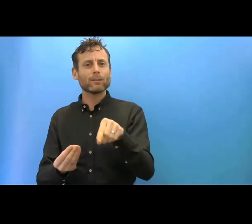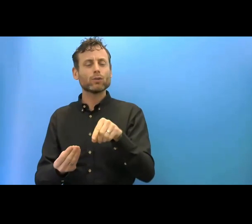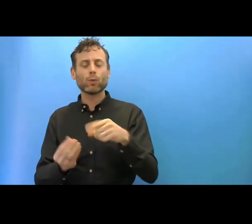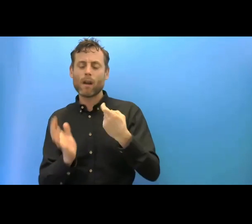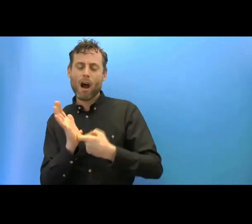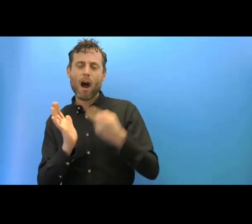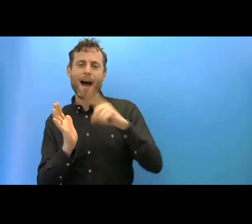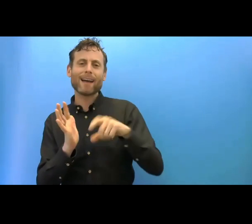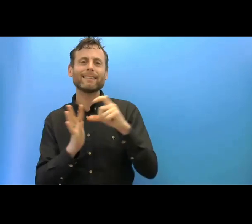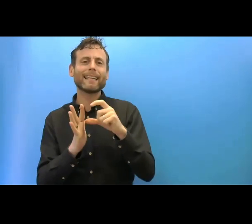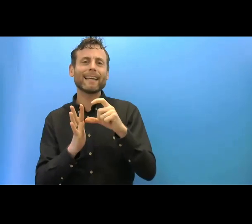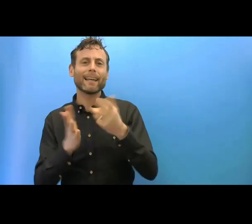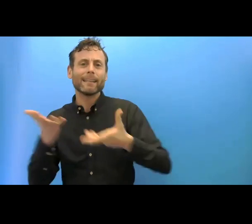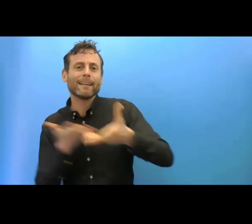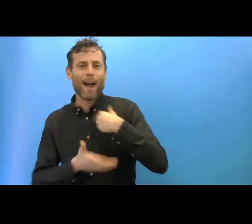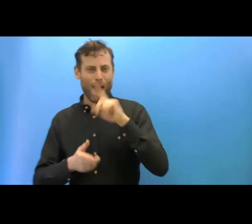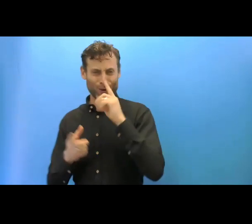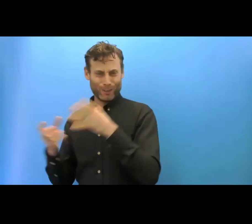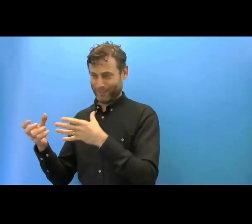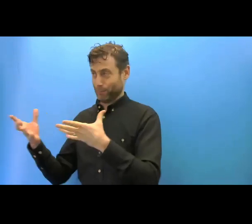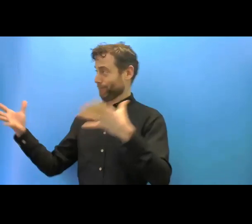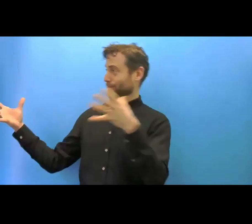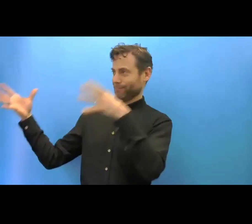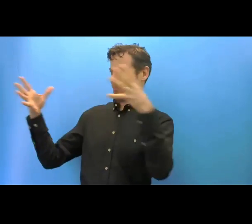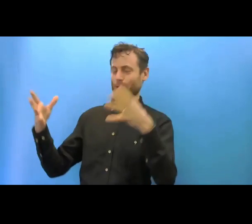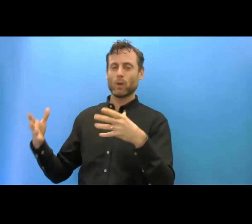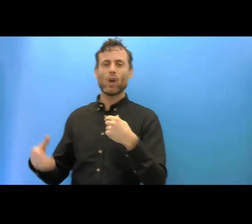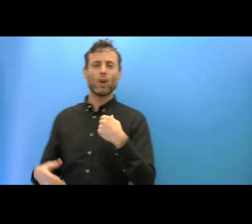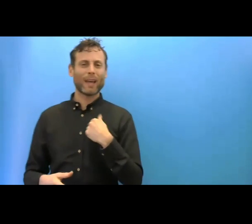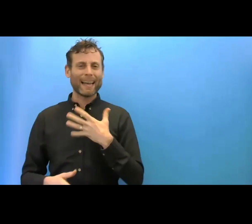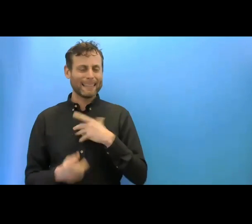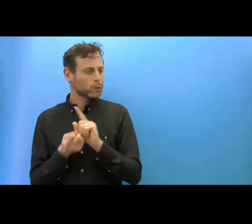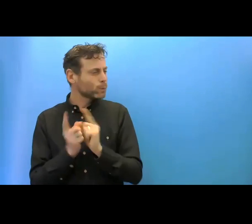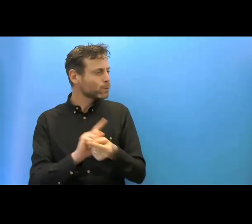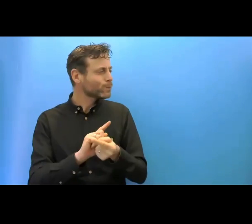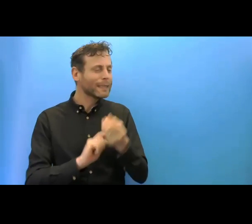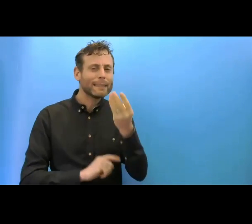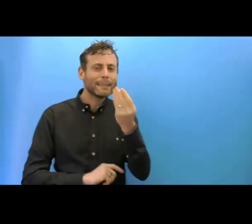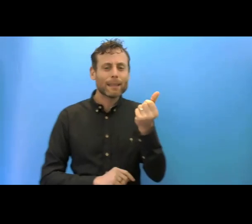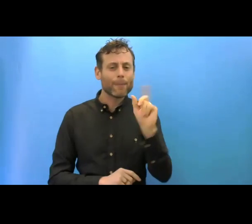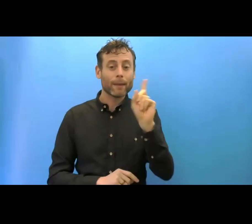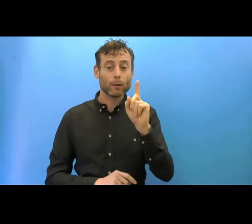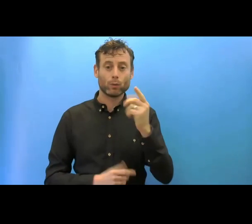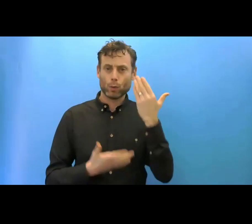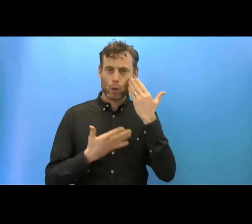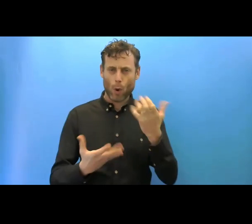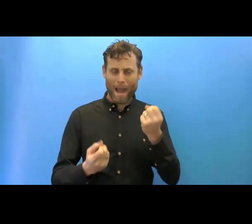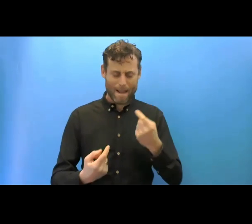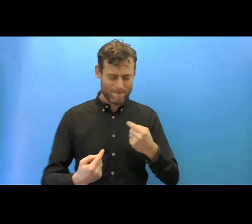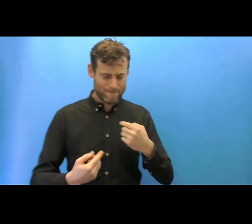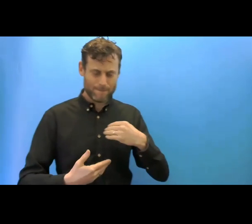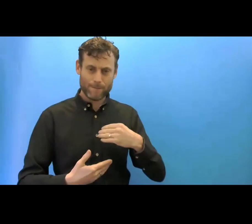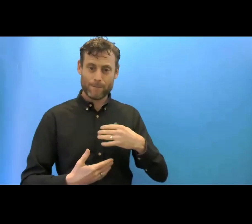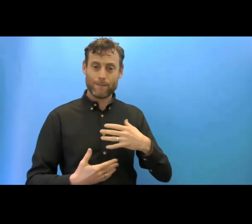another piece that conveys maybe a similar aesthetic of this push and pull between this very cheerful image